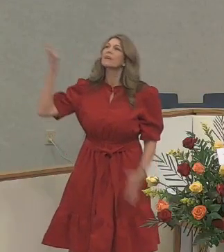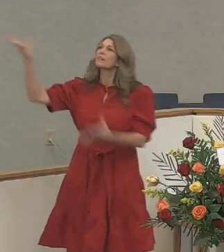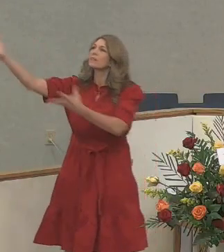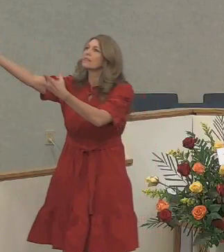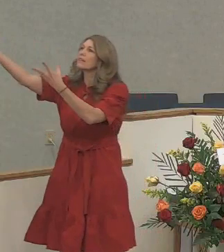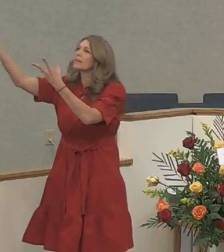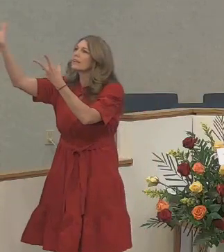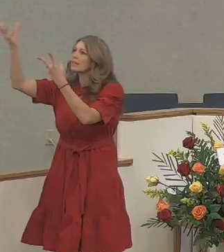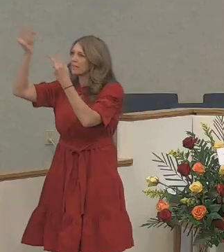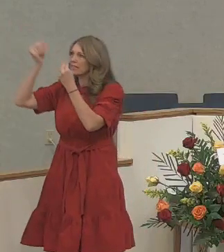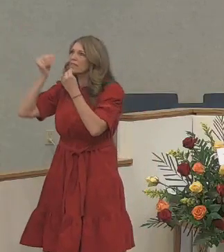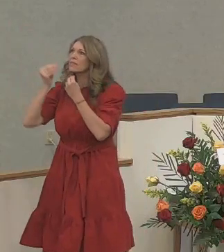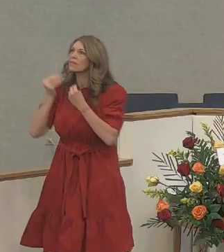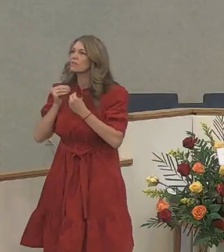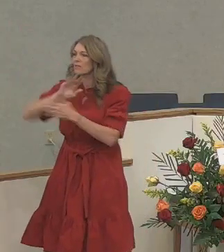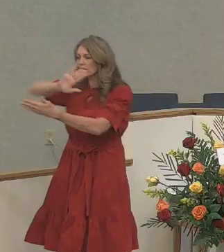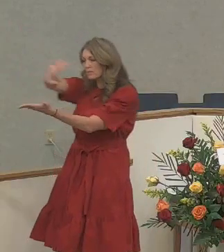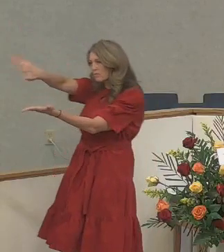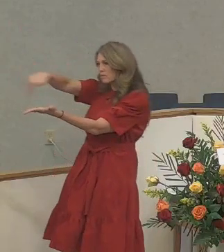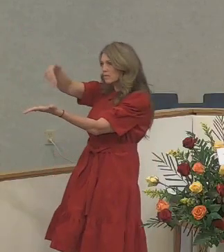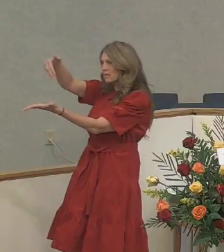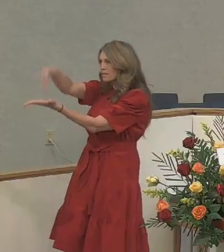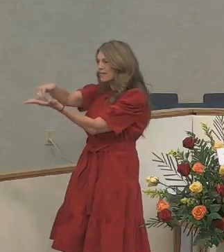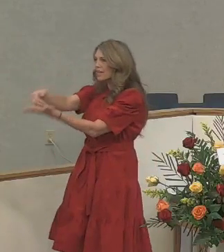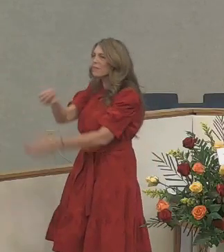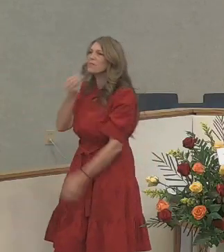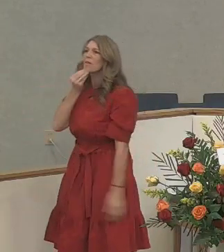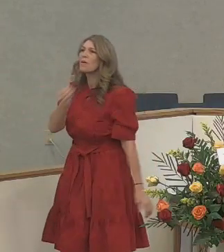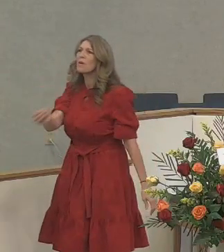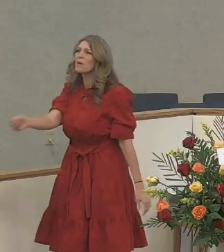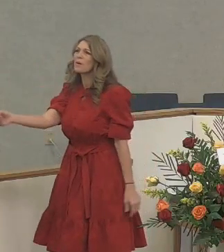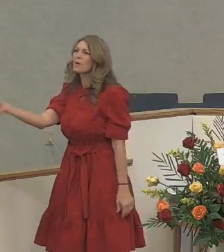giver of life moved